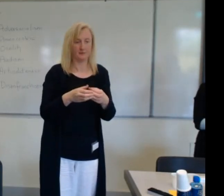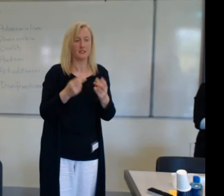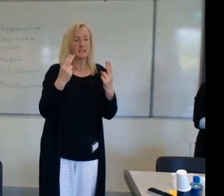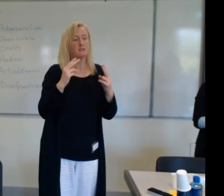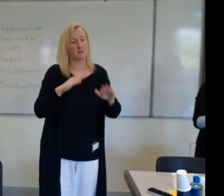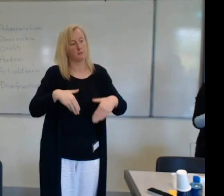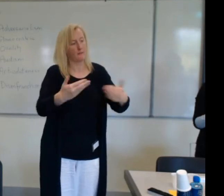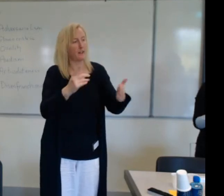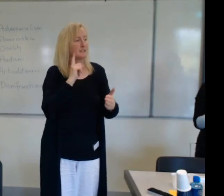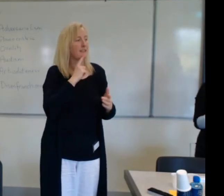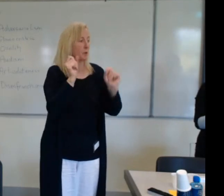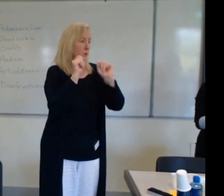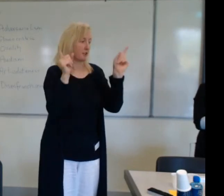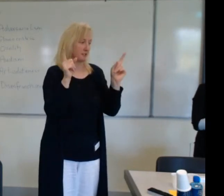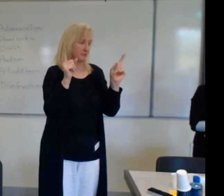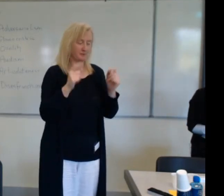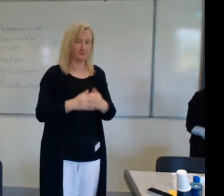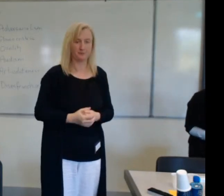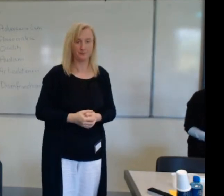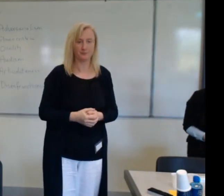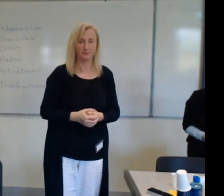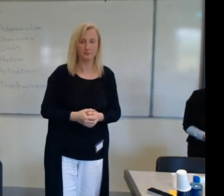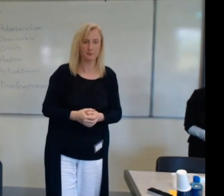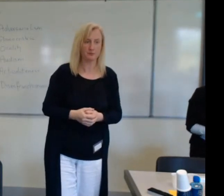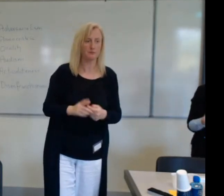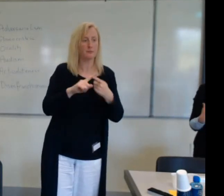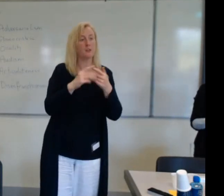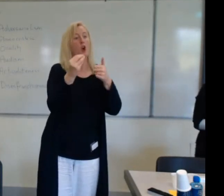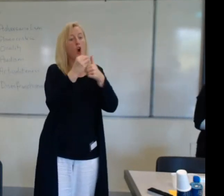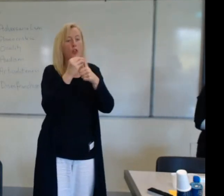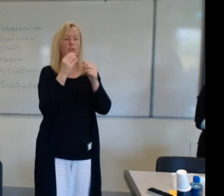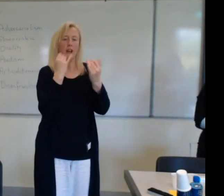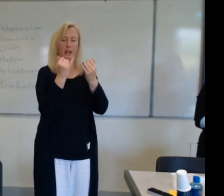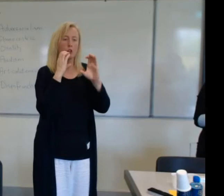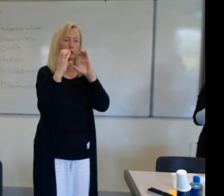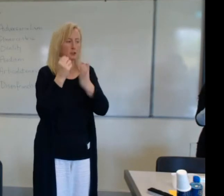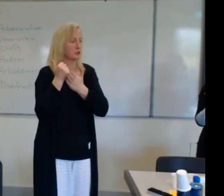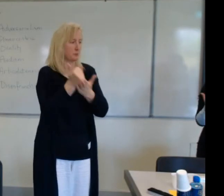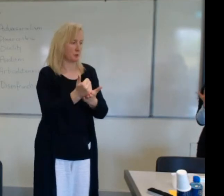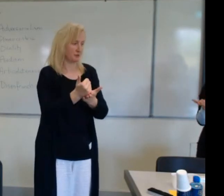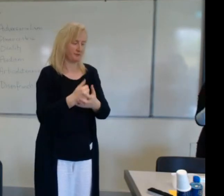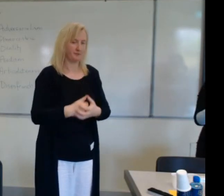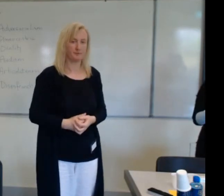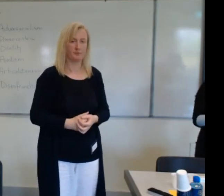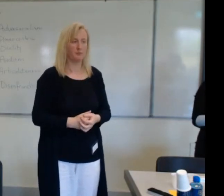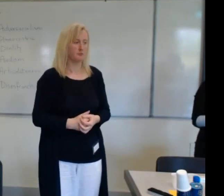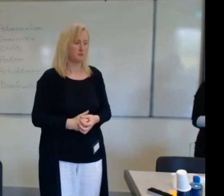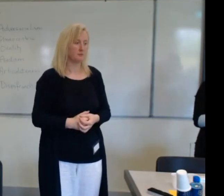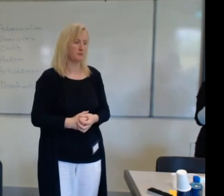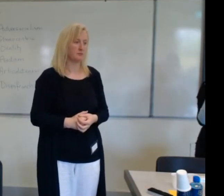awareness and other communication support. And if, for example, the prisons know about